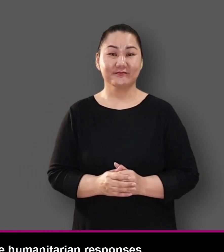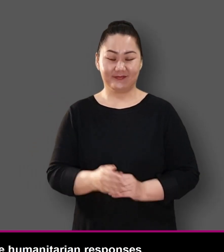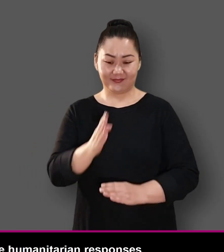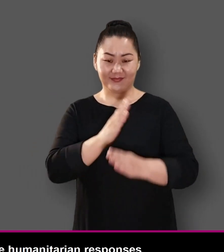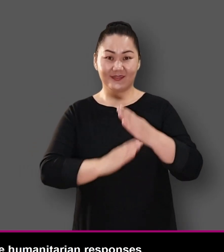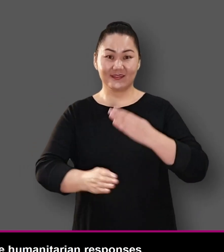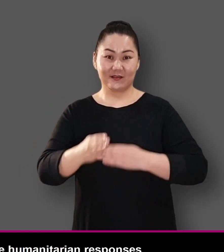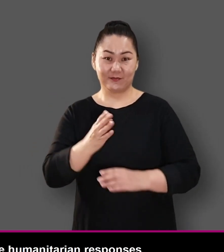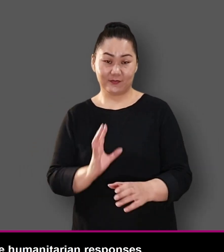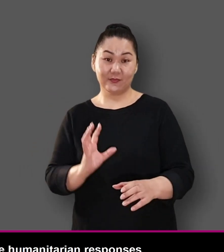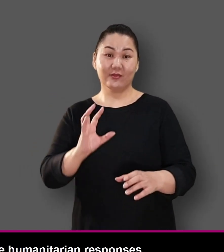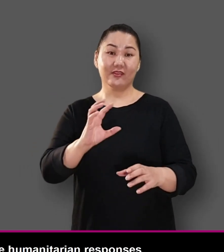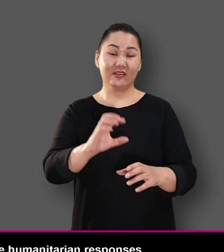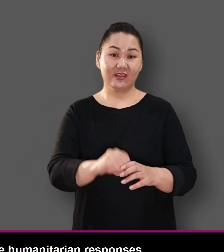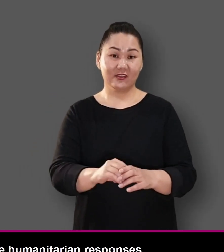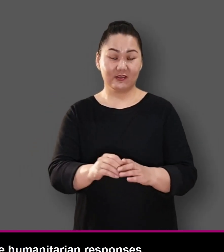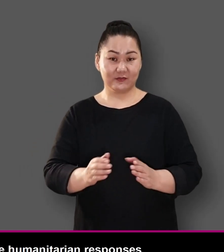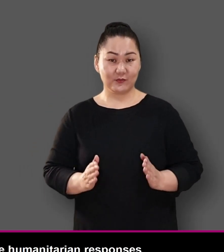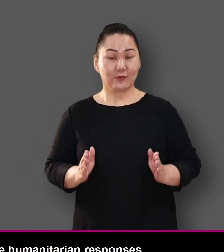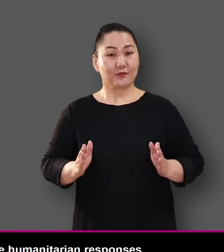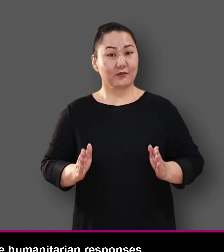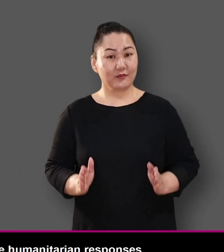in disability-inclusive humanitarian responses